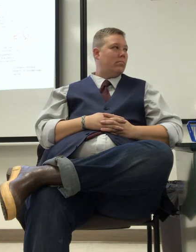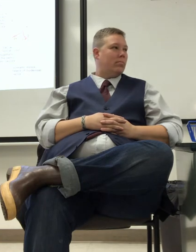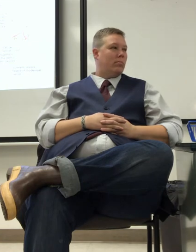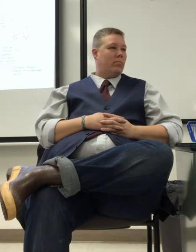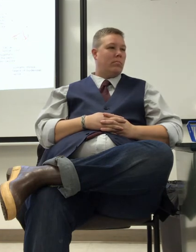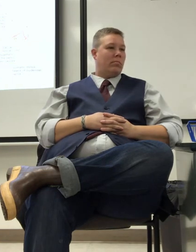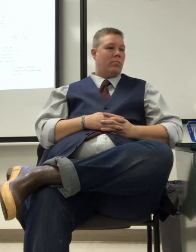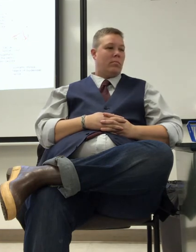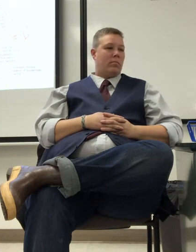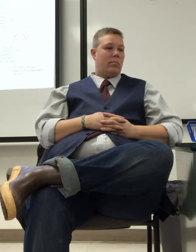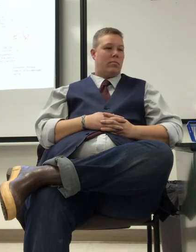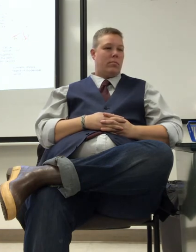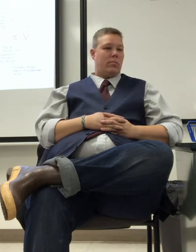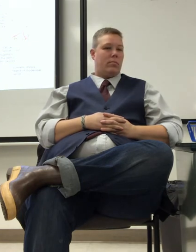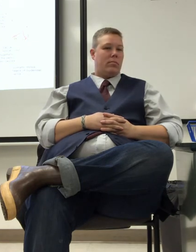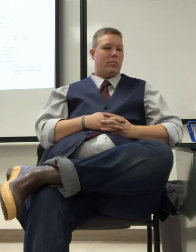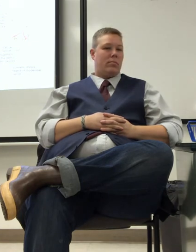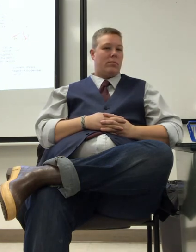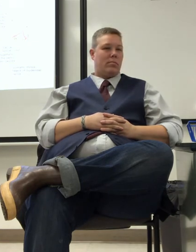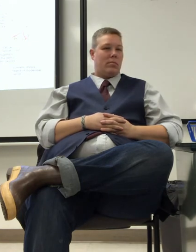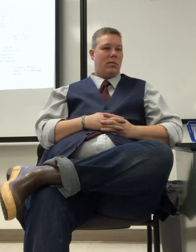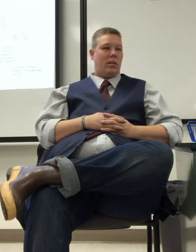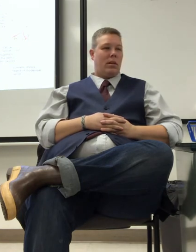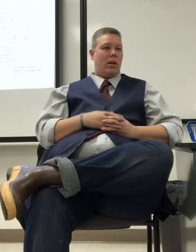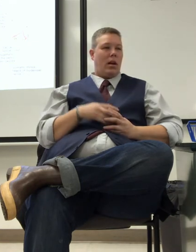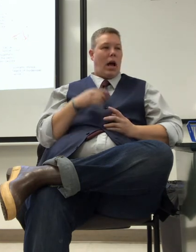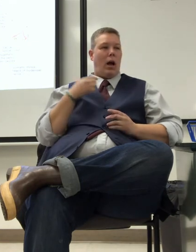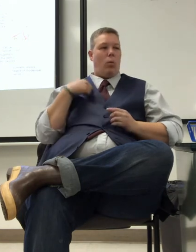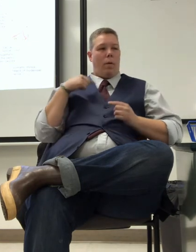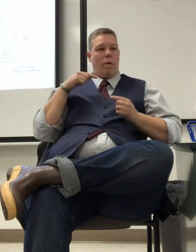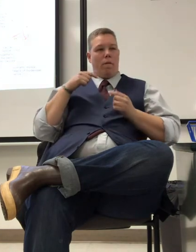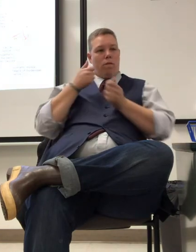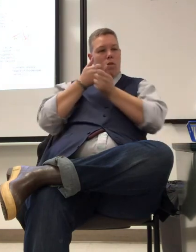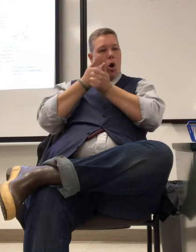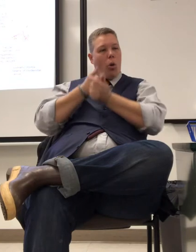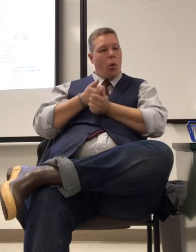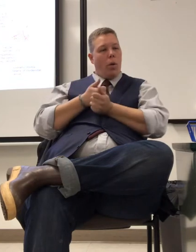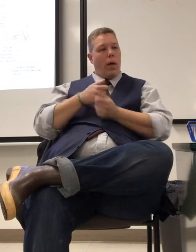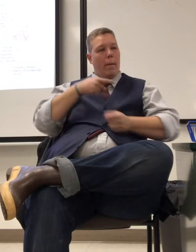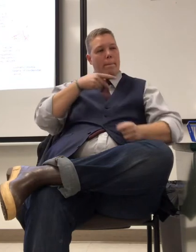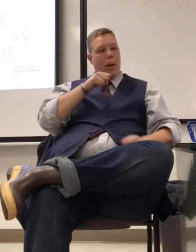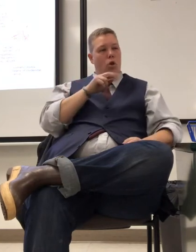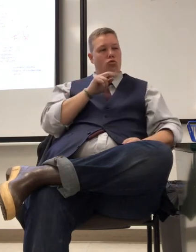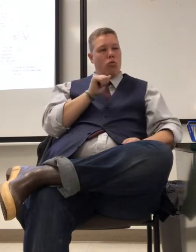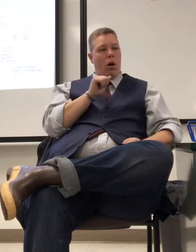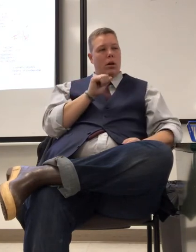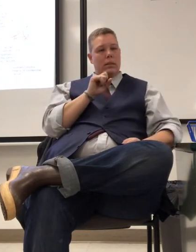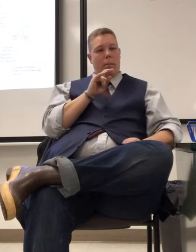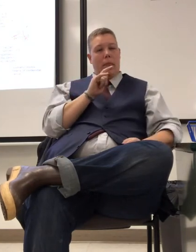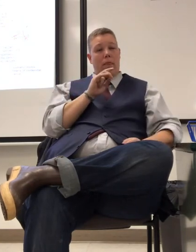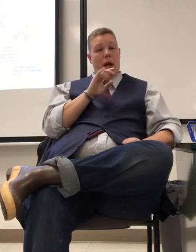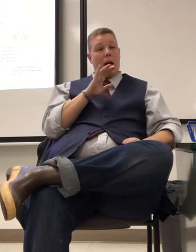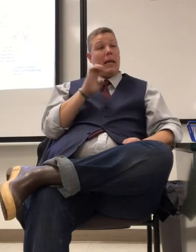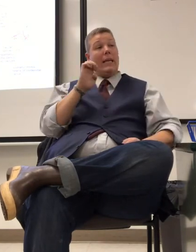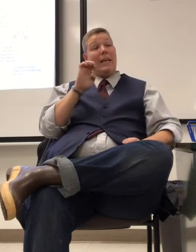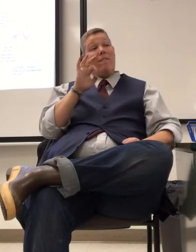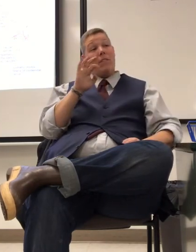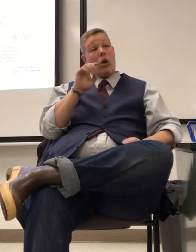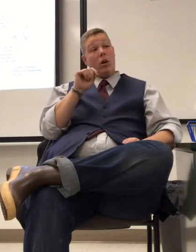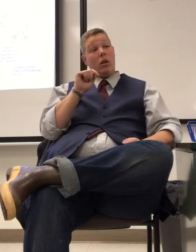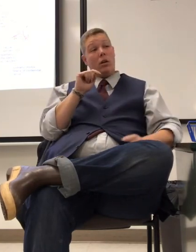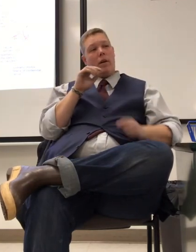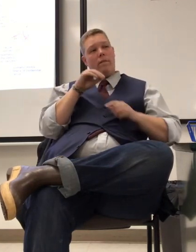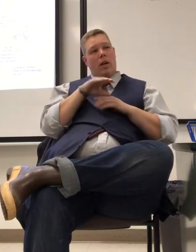And what I would do is follow the parasympathetic efferent effects of that center. And there's three